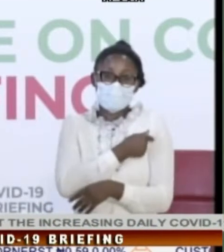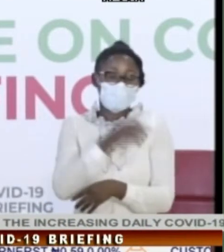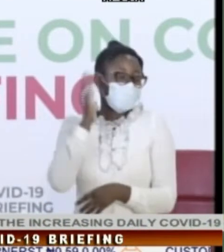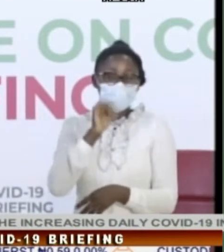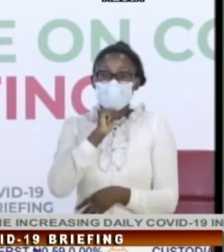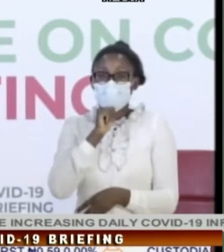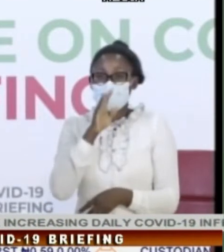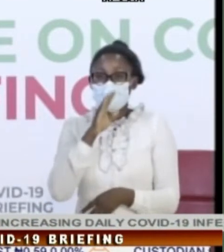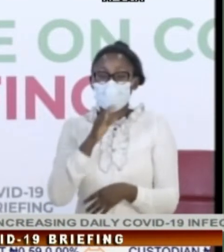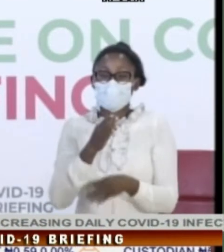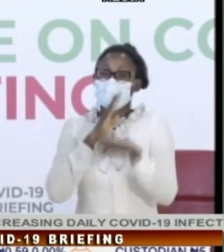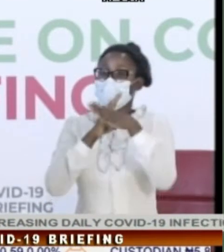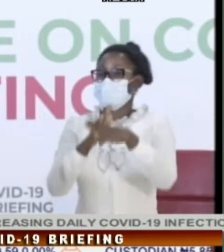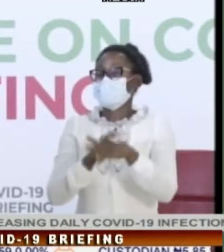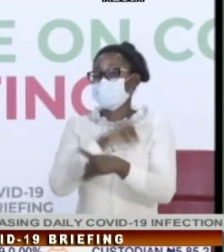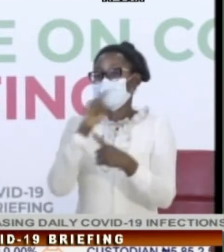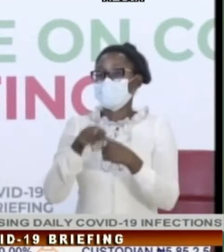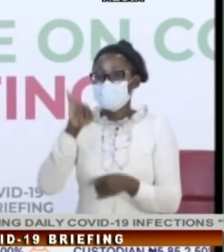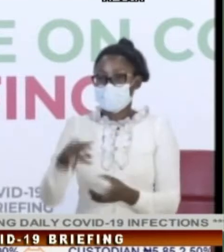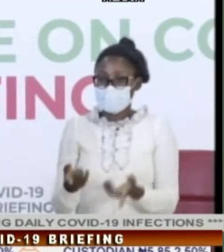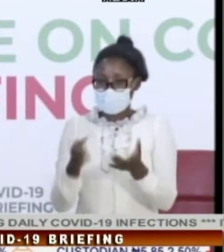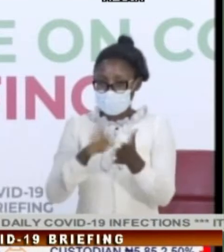resisted when they are available.